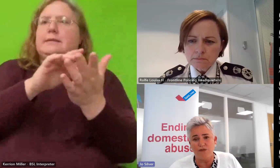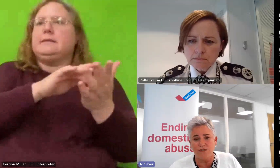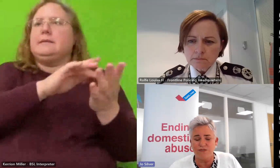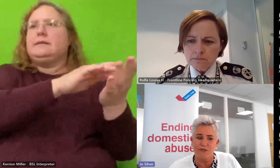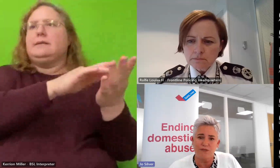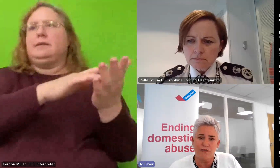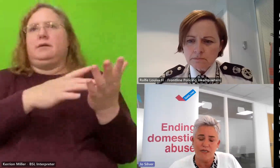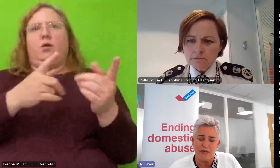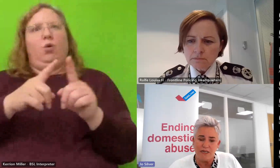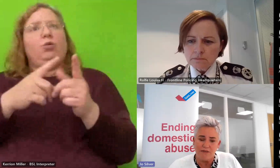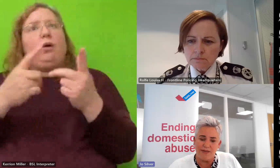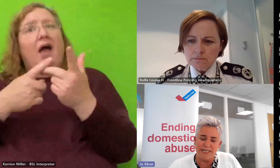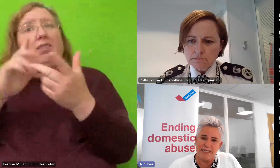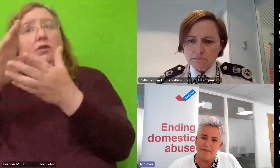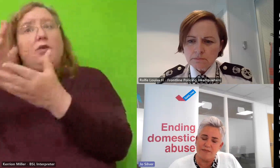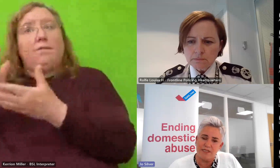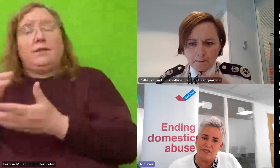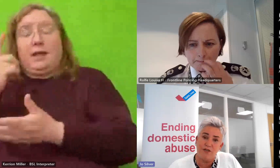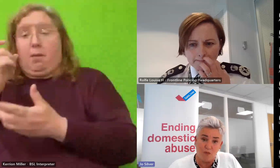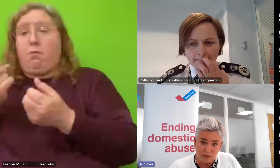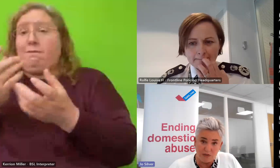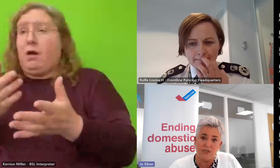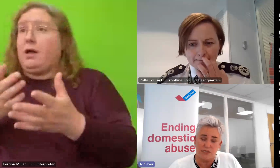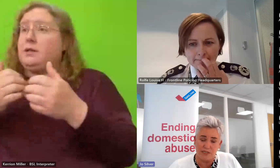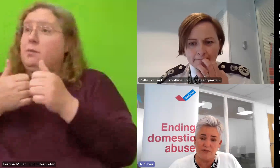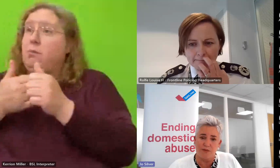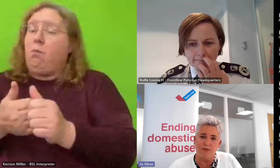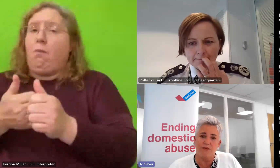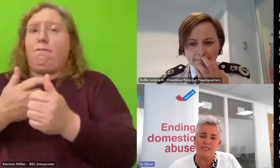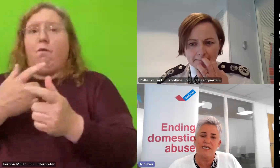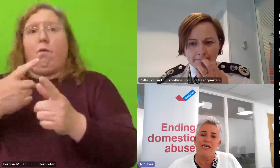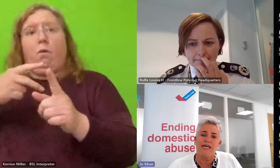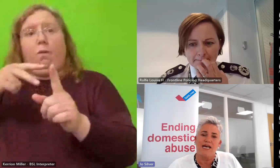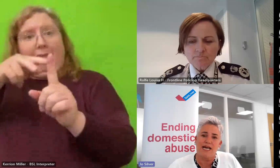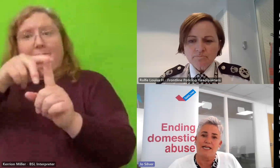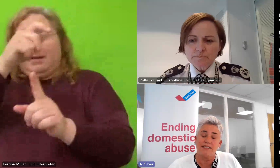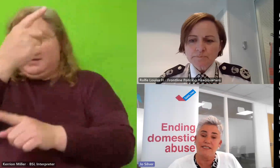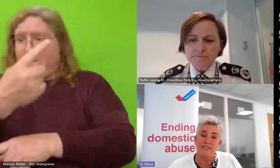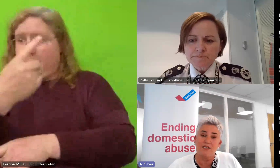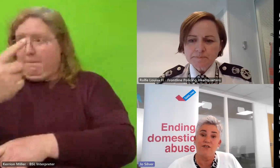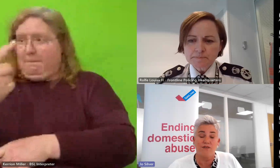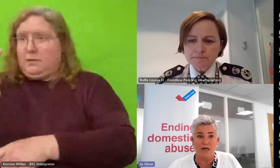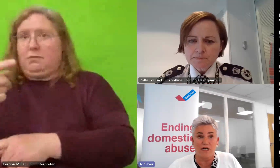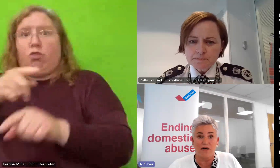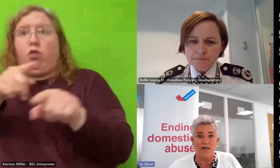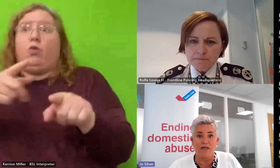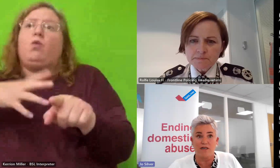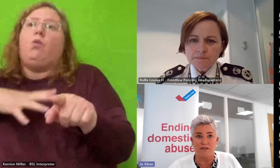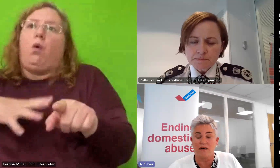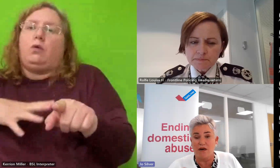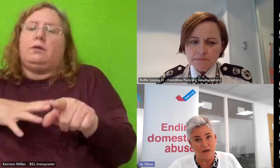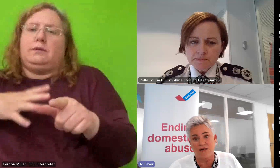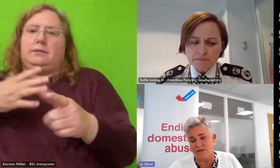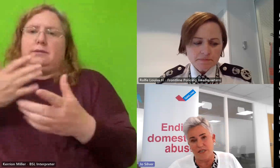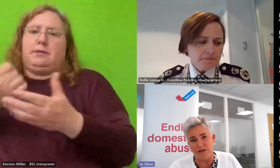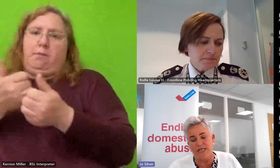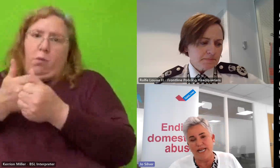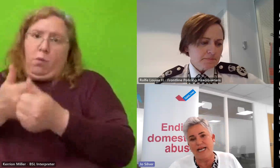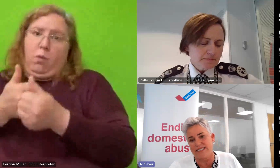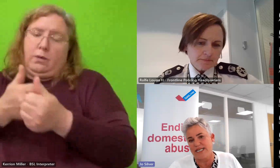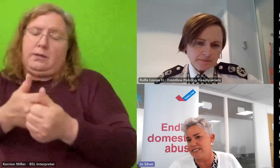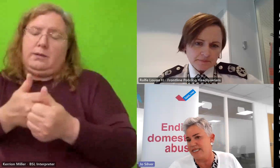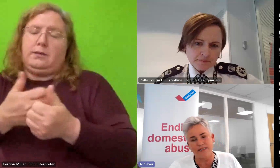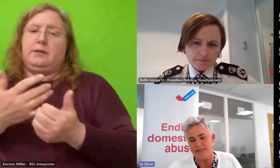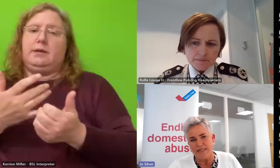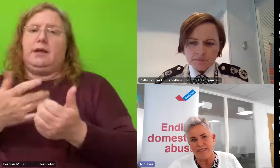provide support for victims who want support and who are